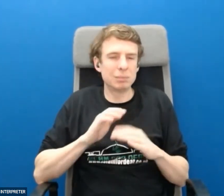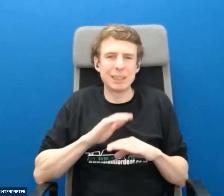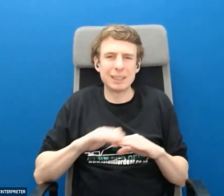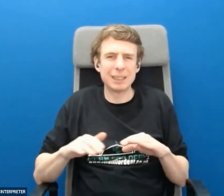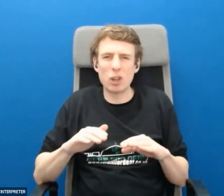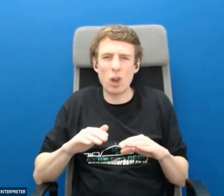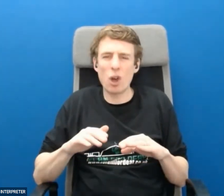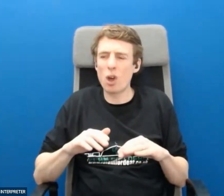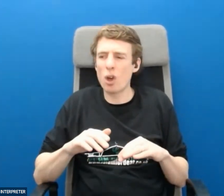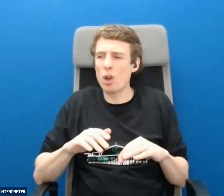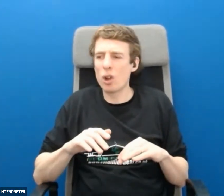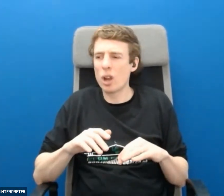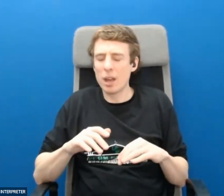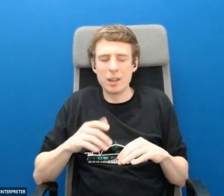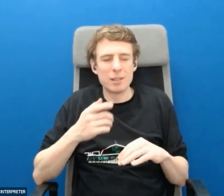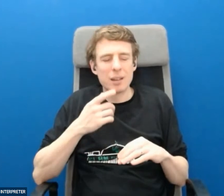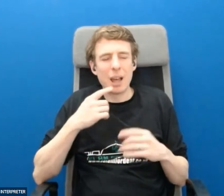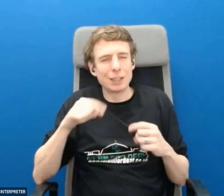You know, this is a